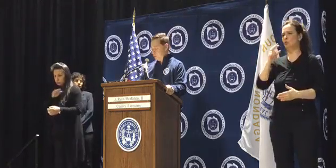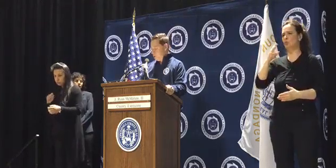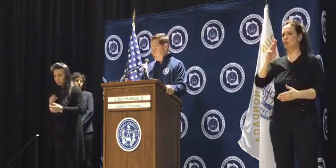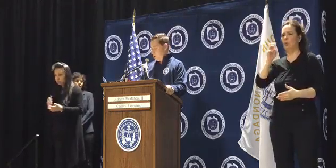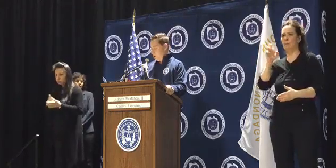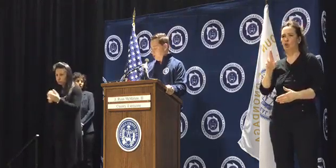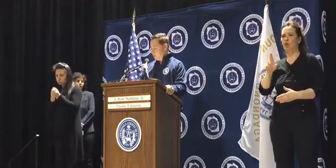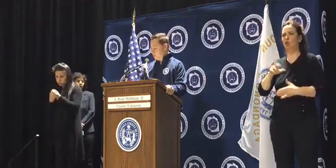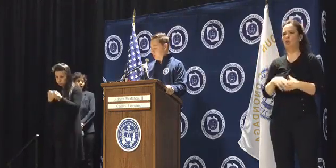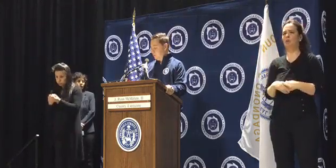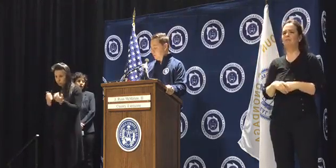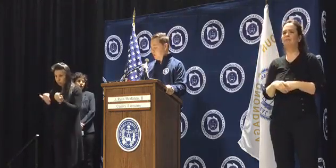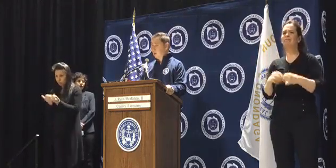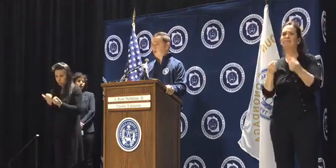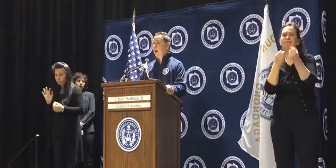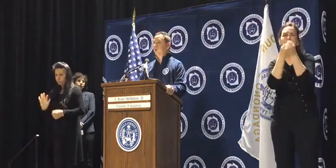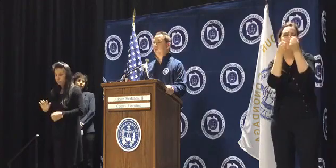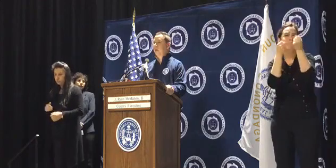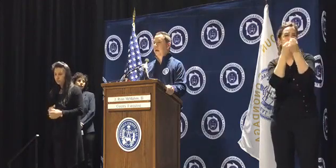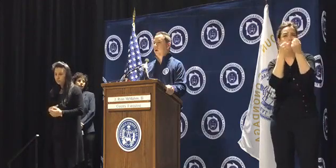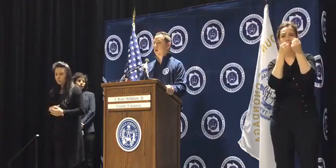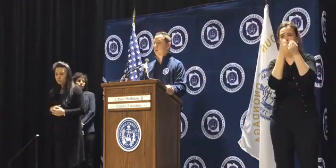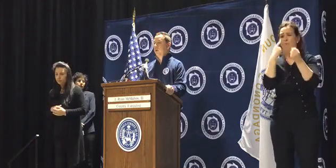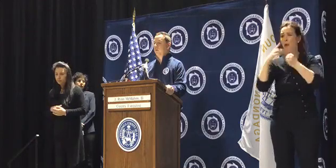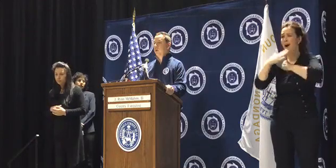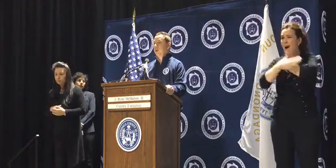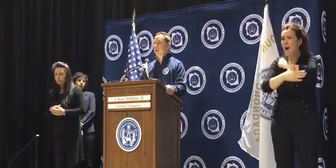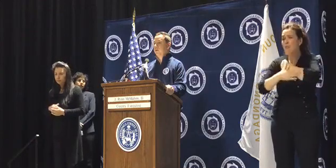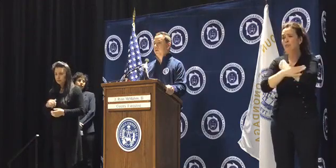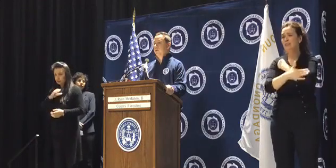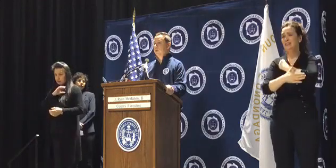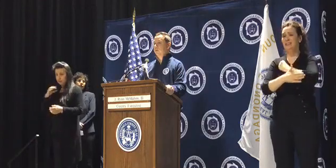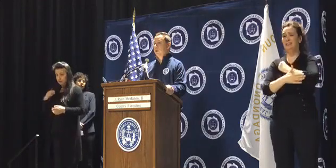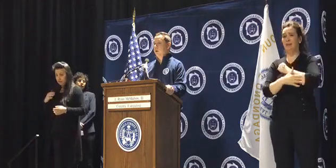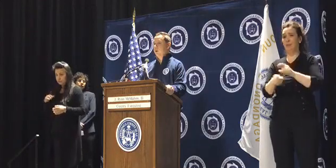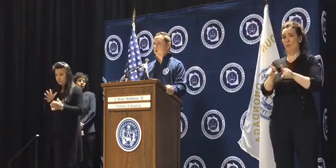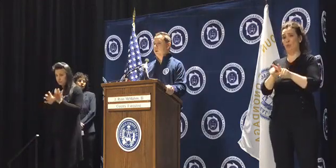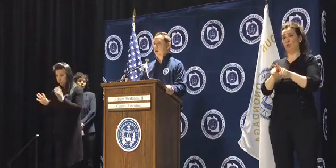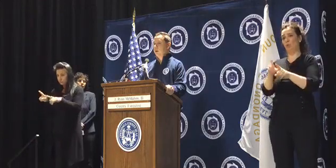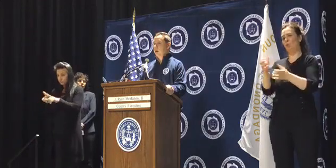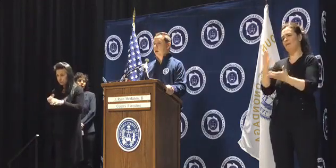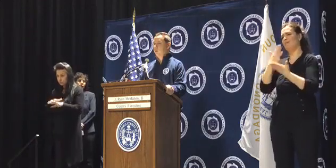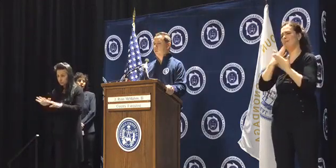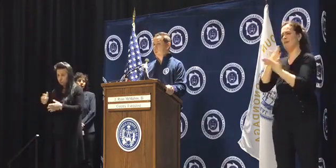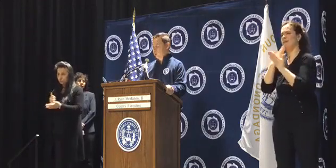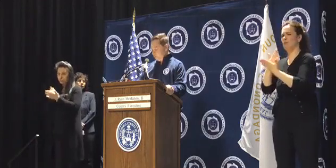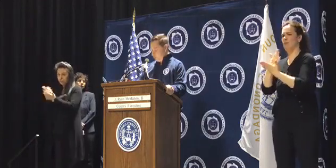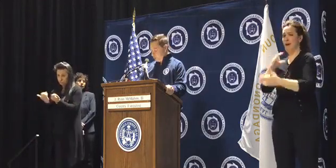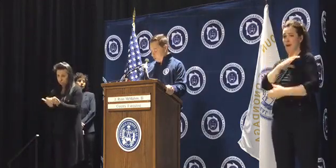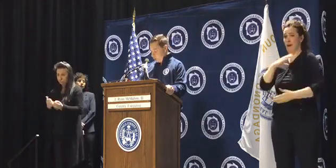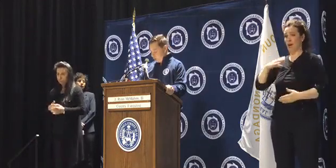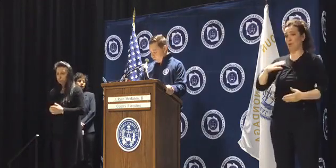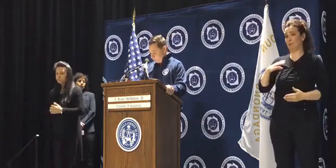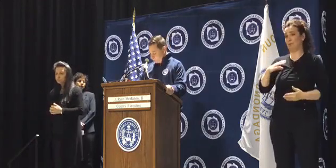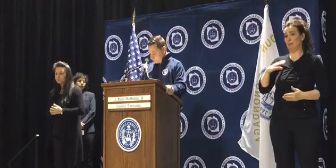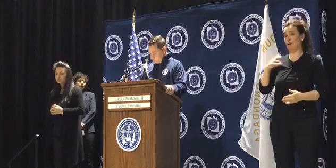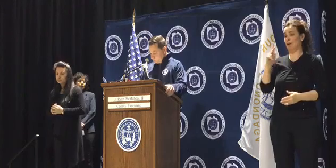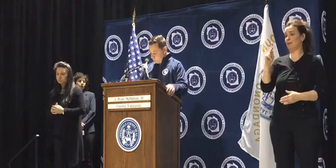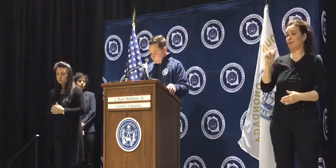counties. And I want to specifically thank Congressman Katko for his advocacy for counties and for this